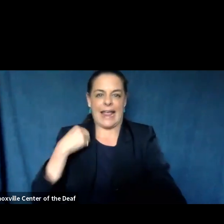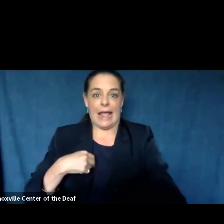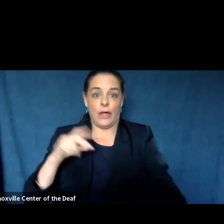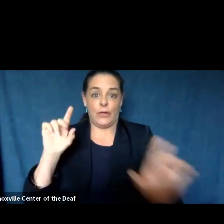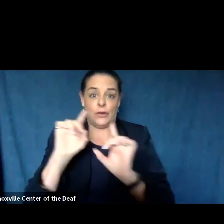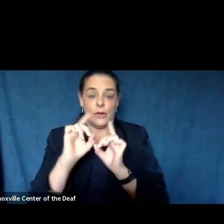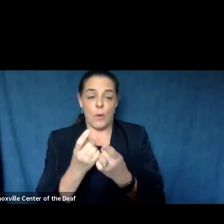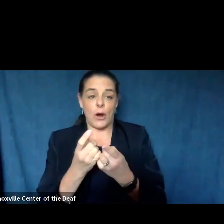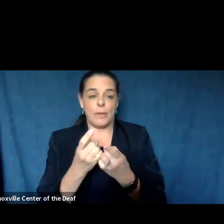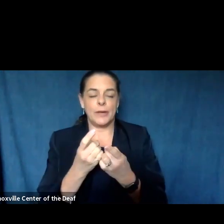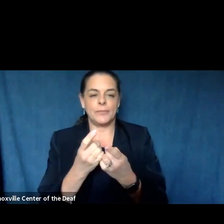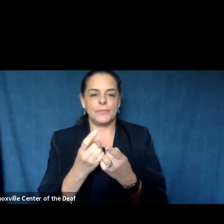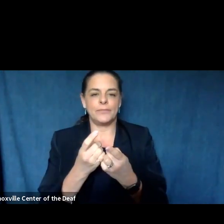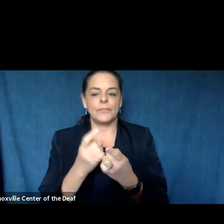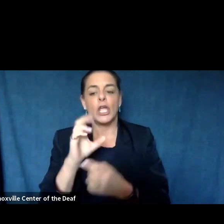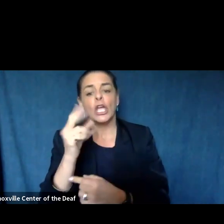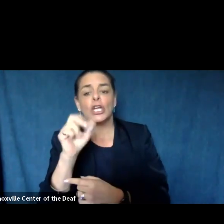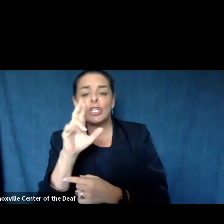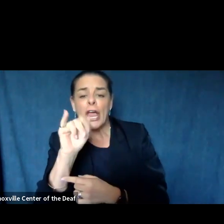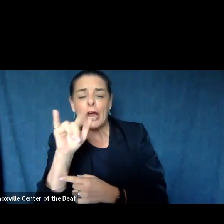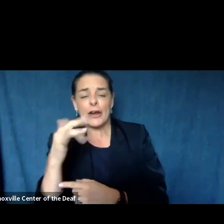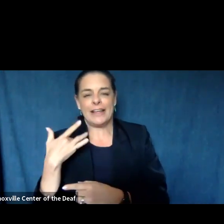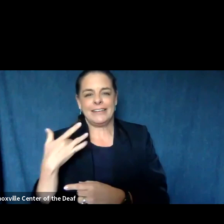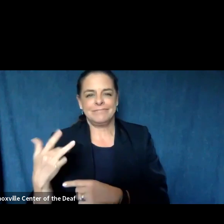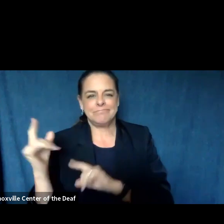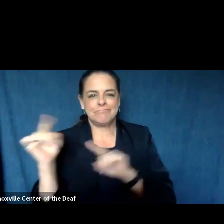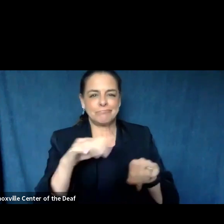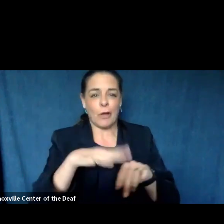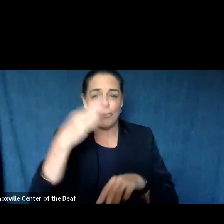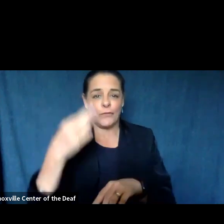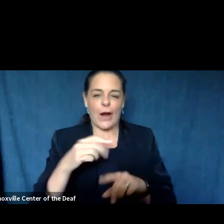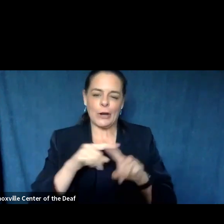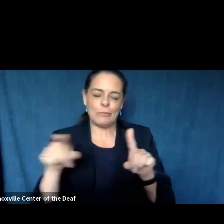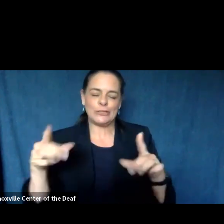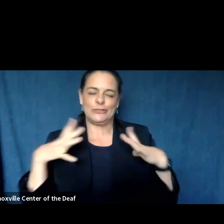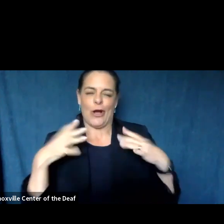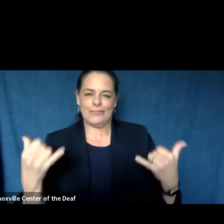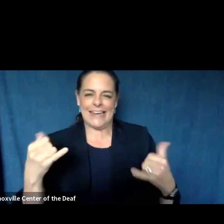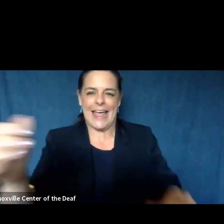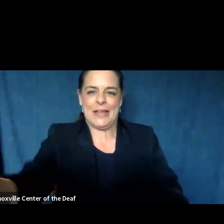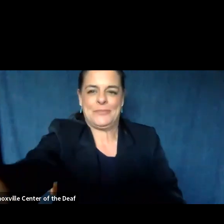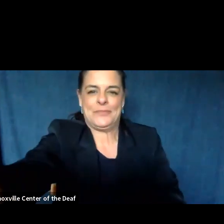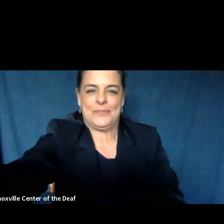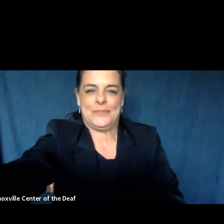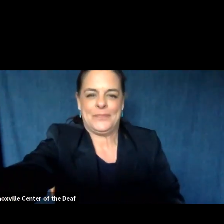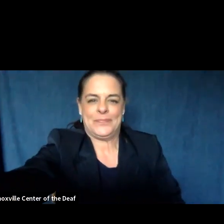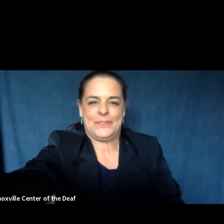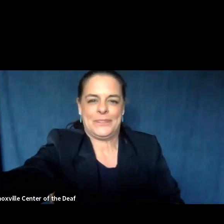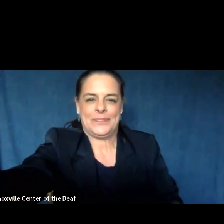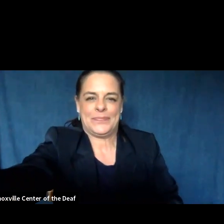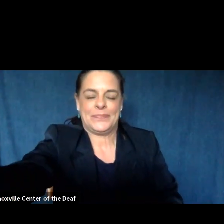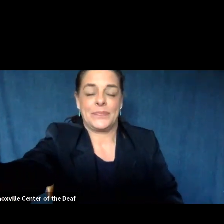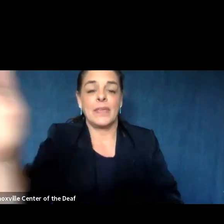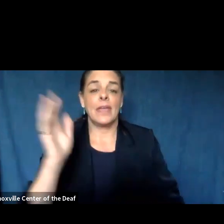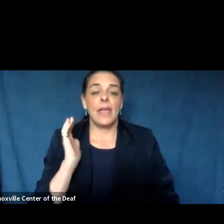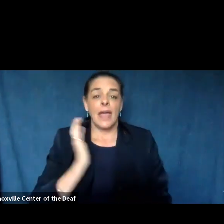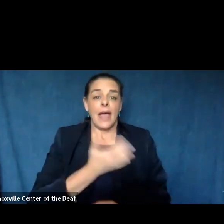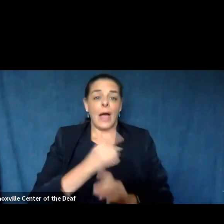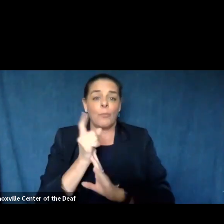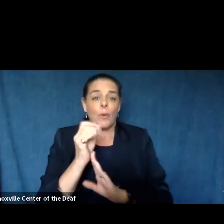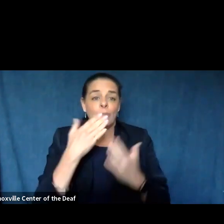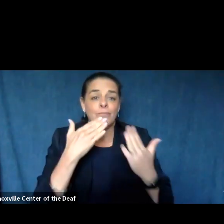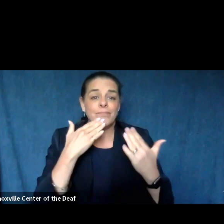know Charity's usually up here, but she's taking some time off today, so you got me. Our moment of gratitude today